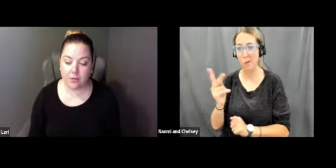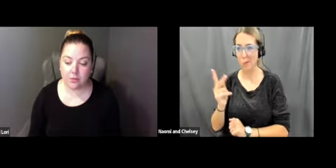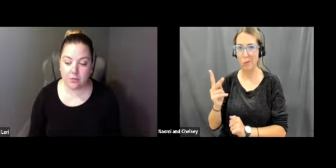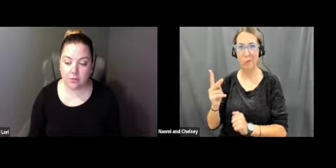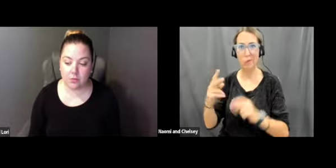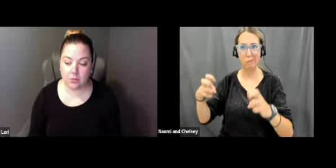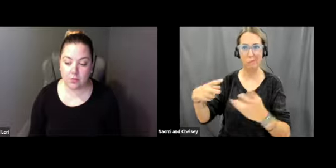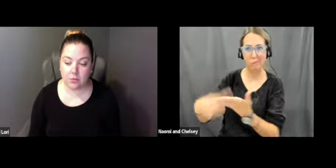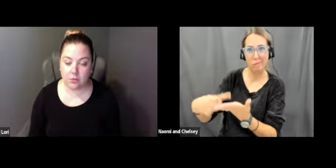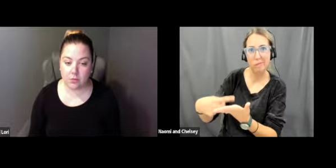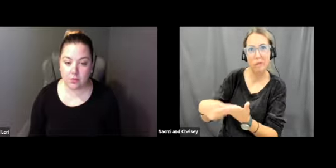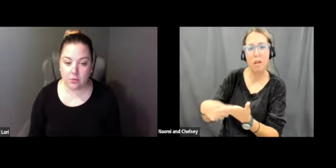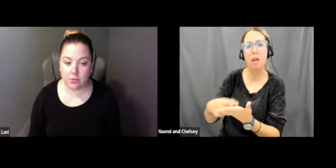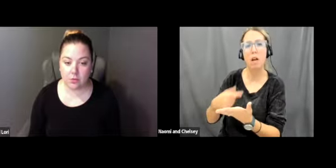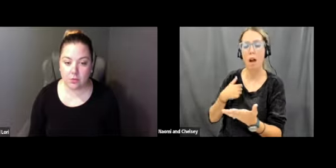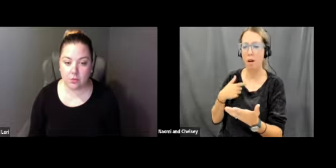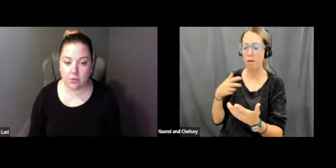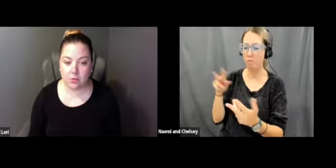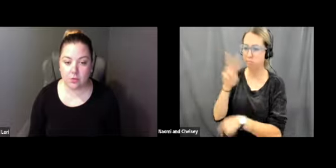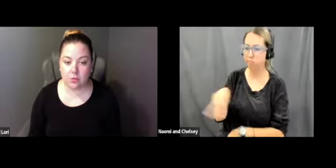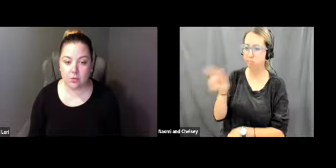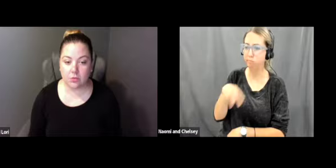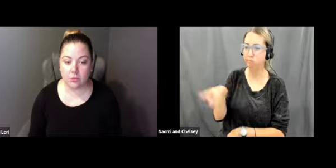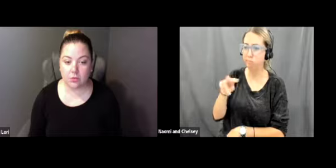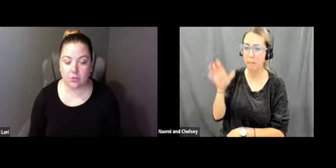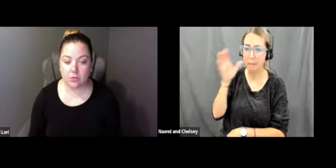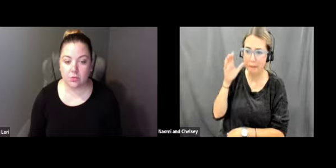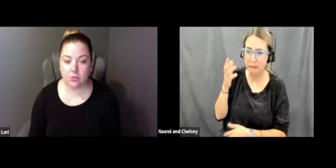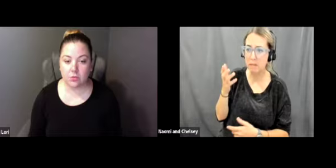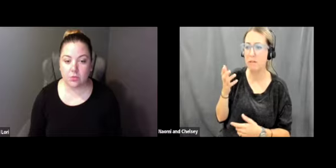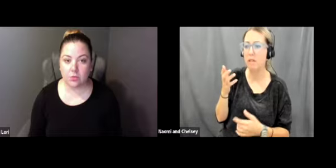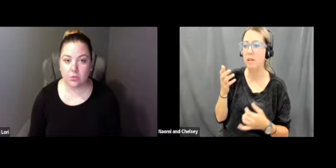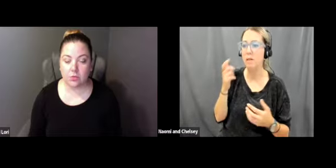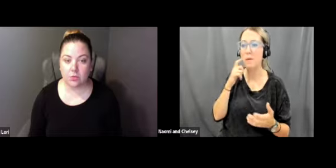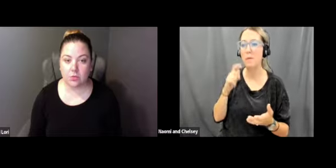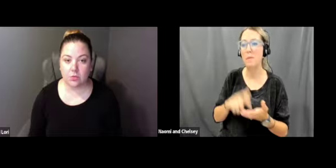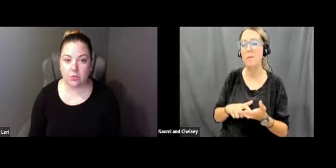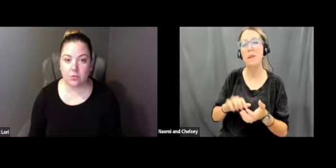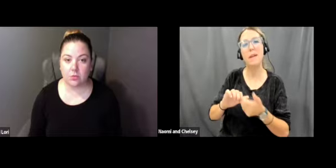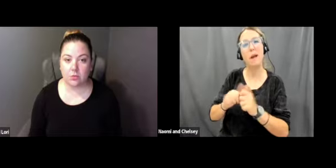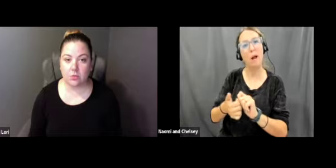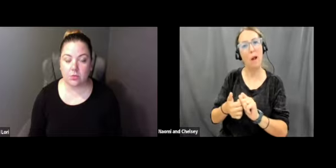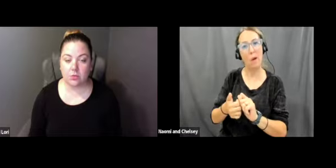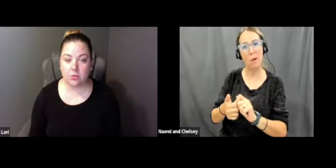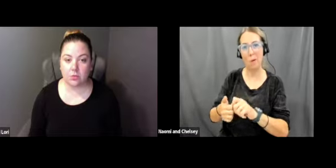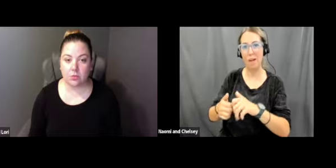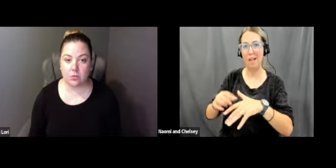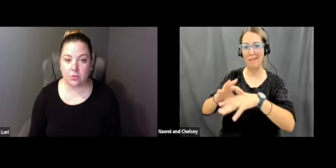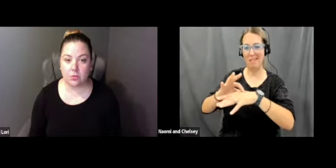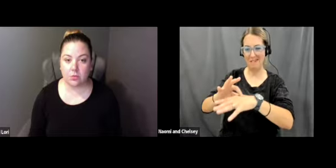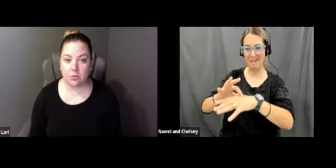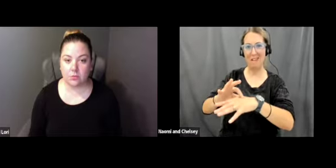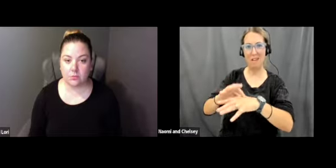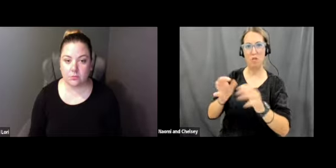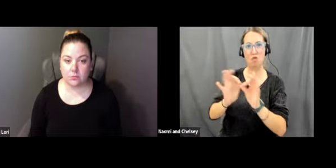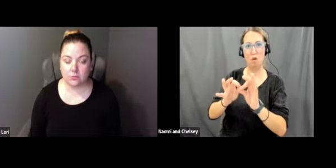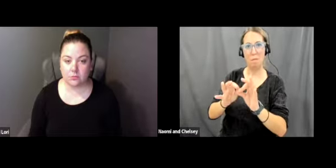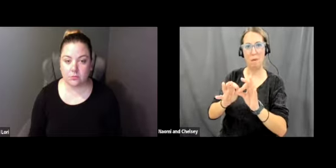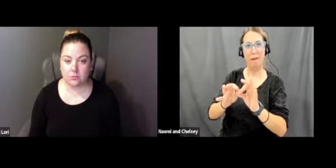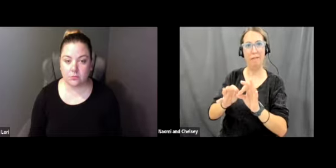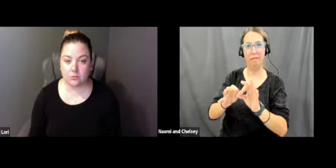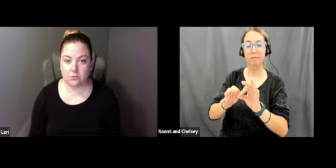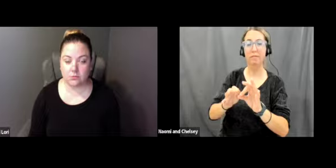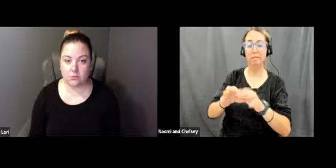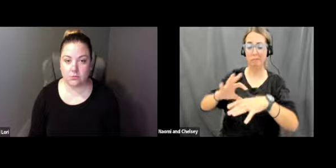out of the process of interpreting a little bit. And, you know, I noticed you having the discussion because you were aware of